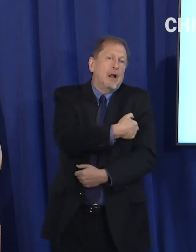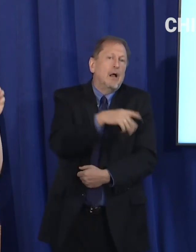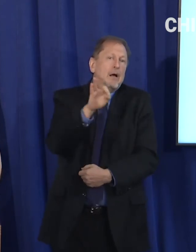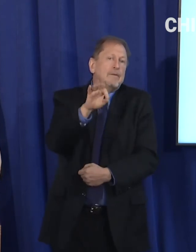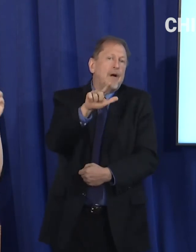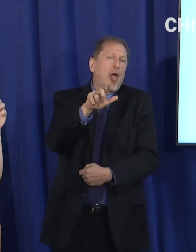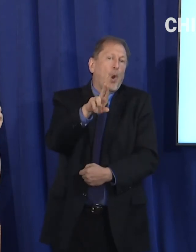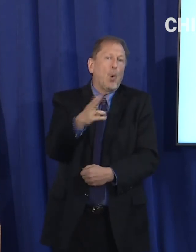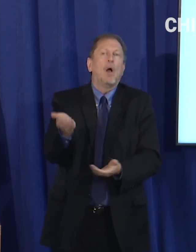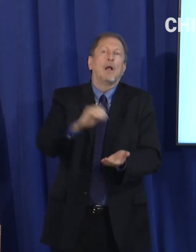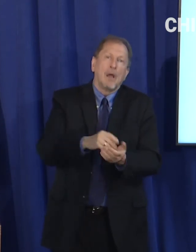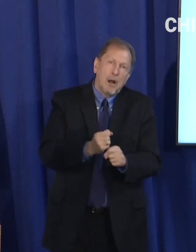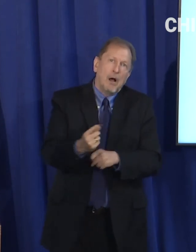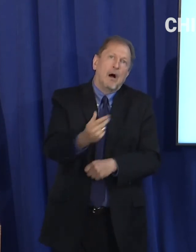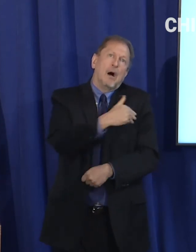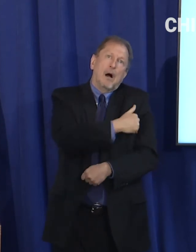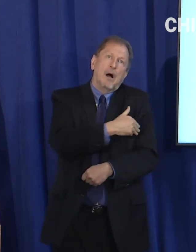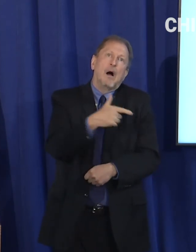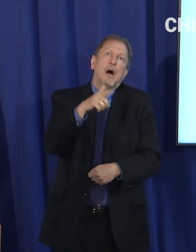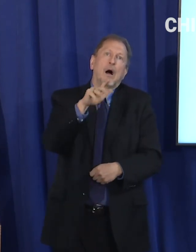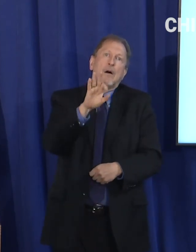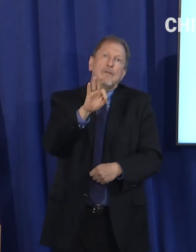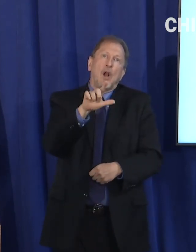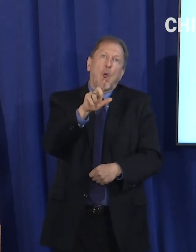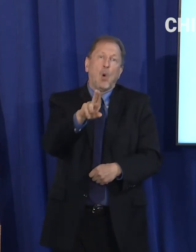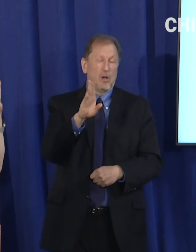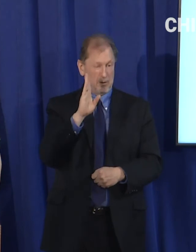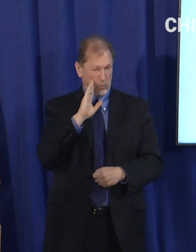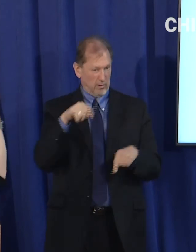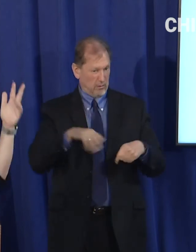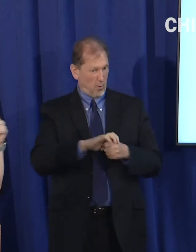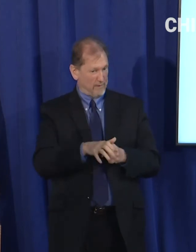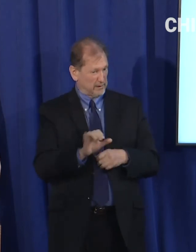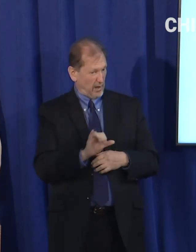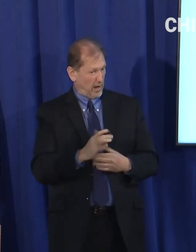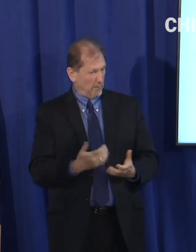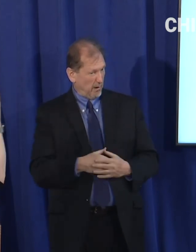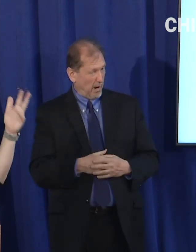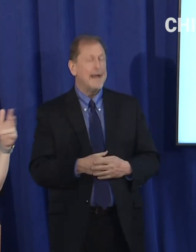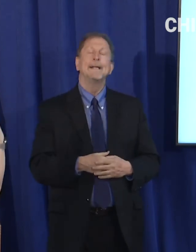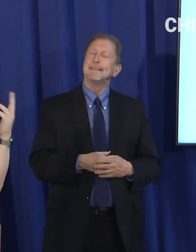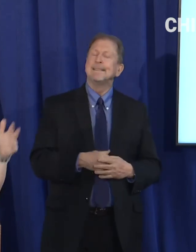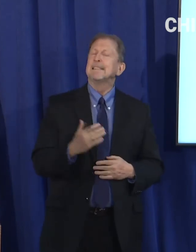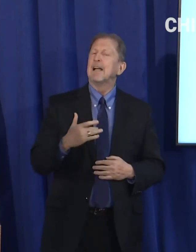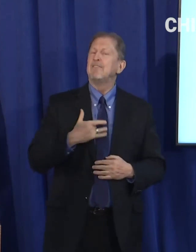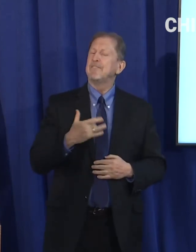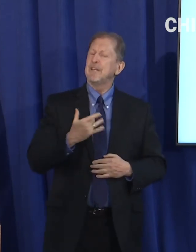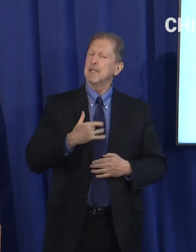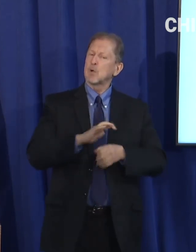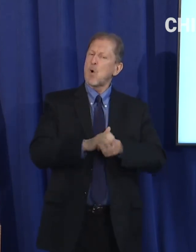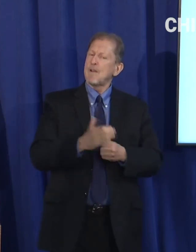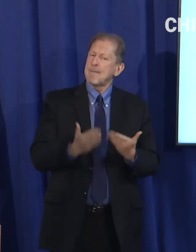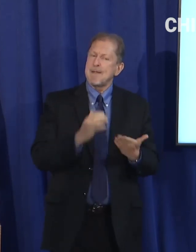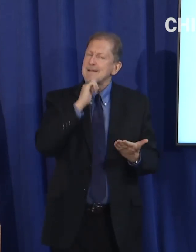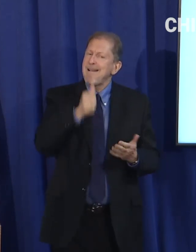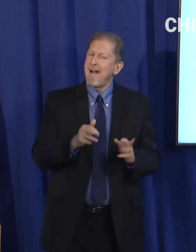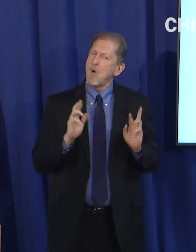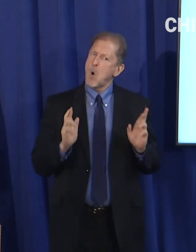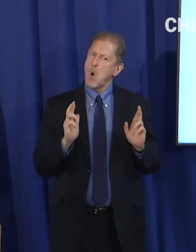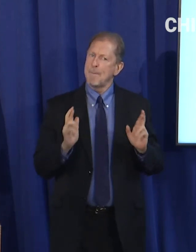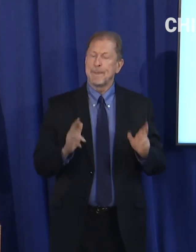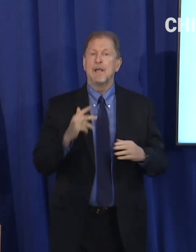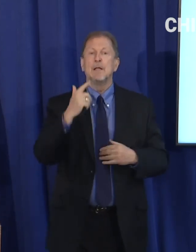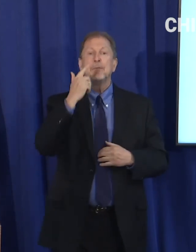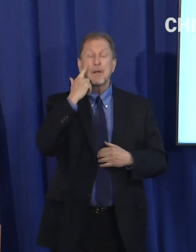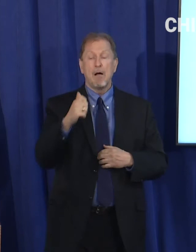COVID virus itself. That's very different from the flu vaccine, which we see a lot of mutation. There's a lot of different strains. And so every year you have to create